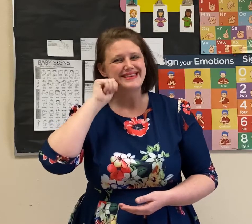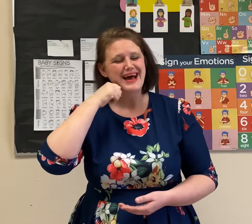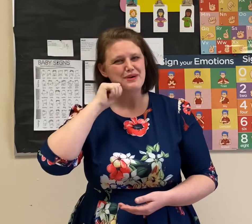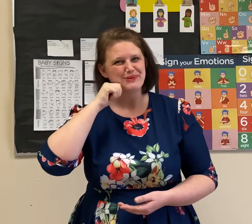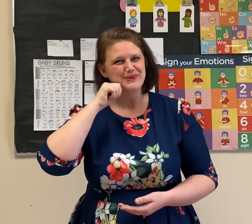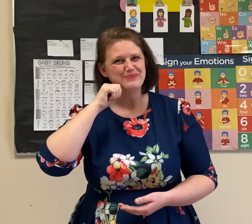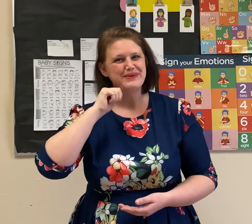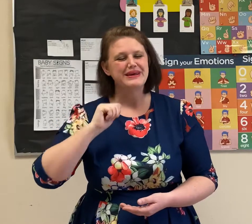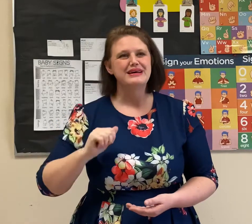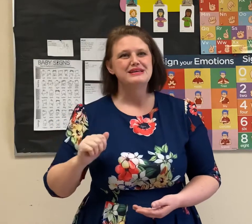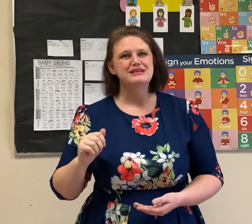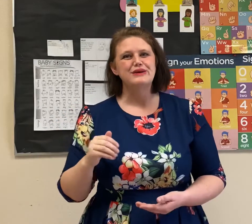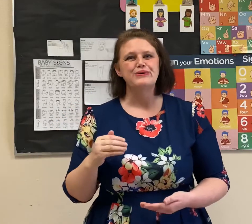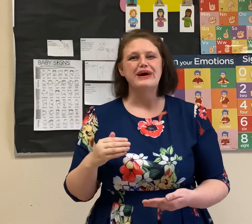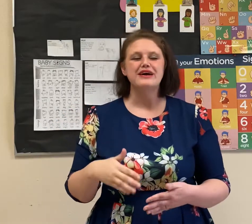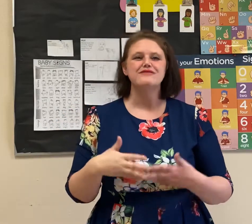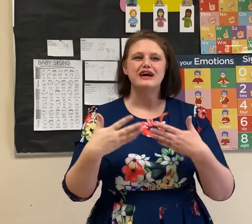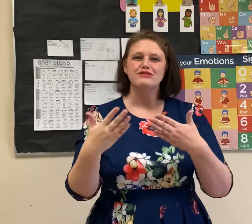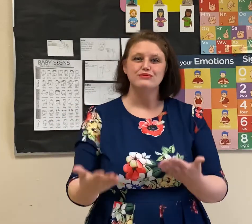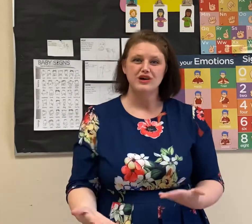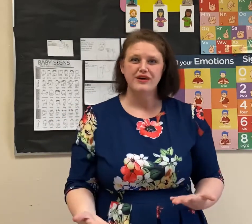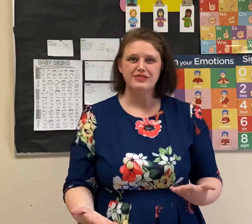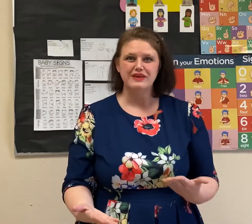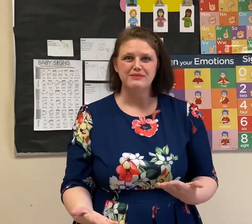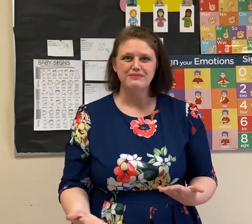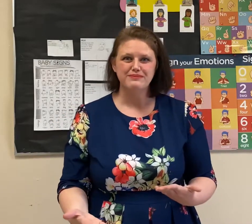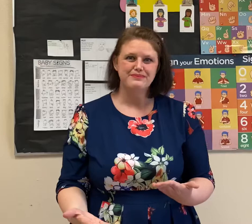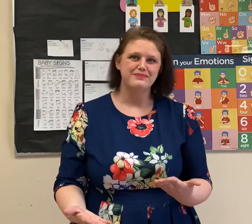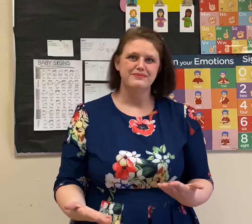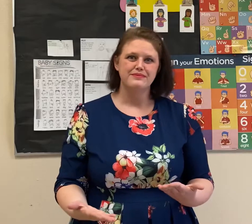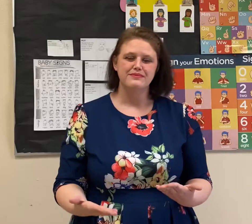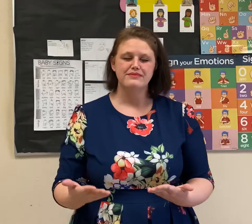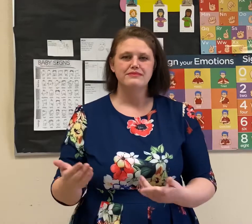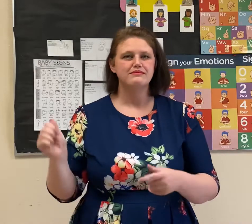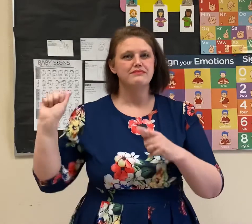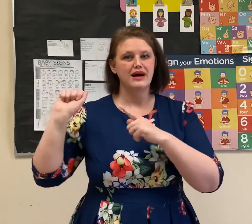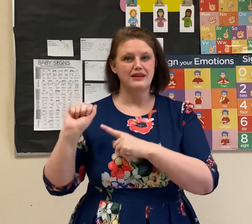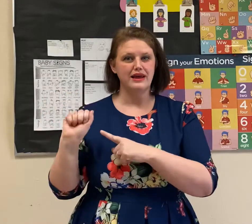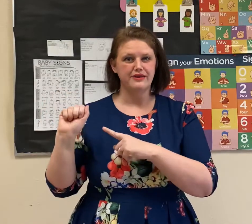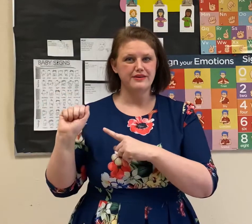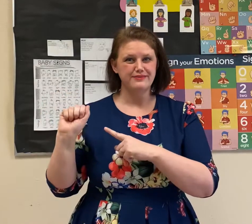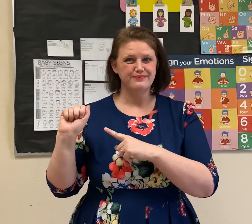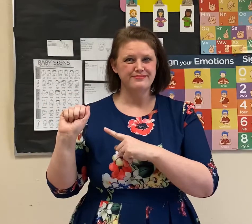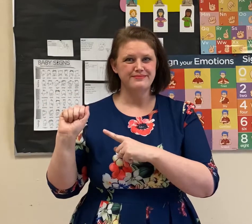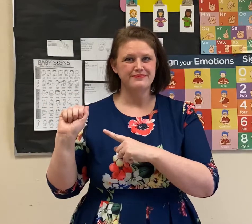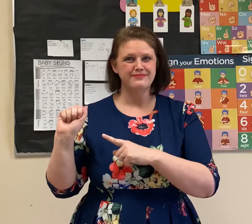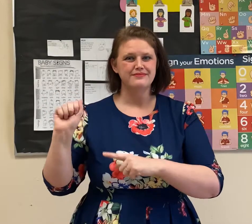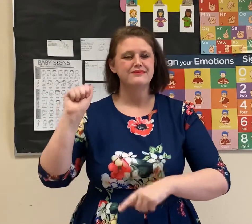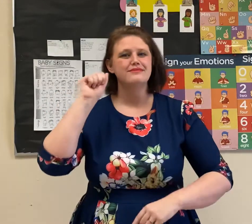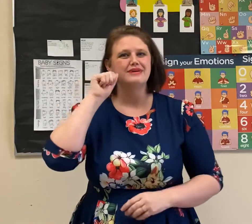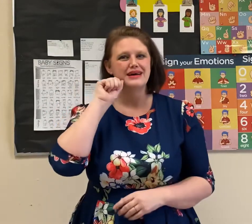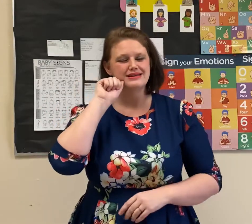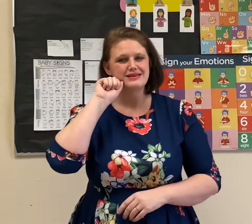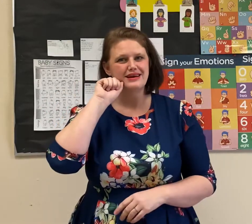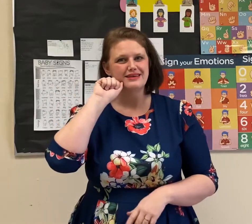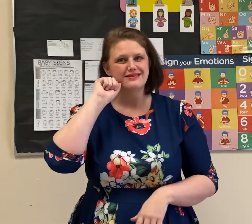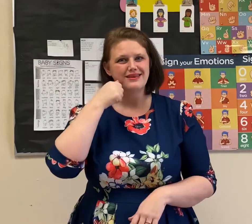apple. So I have now taught them a letter and a sign,